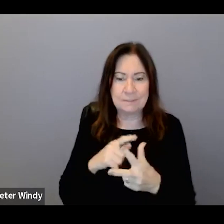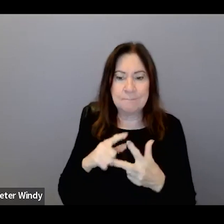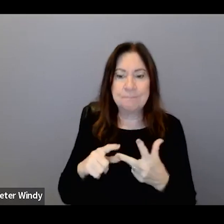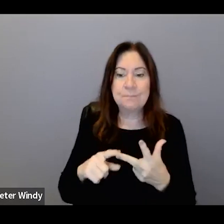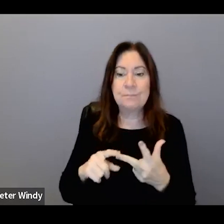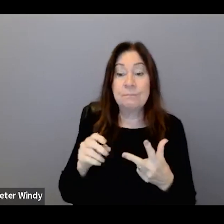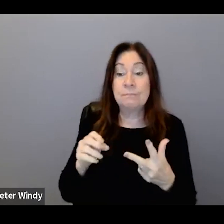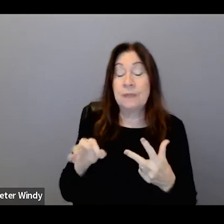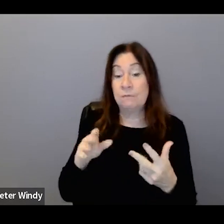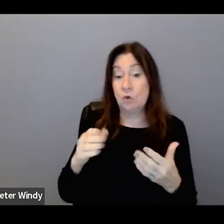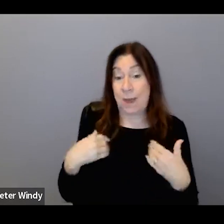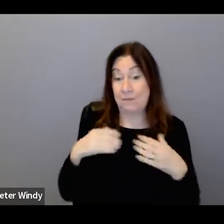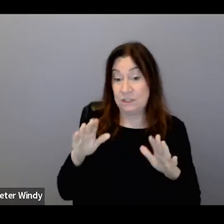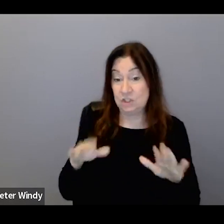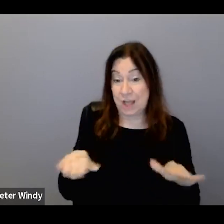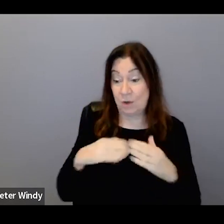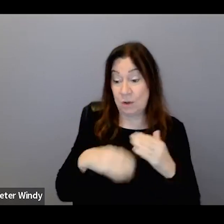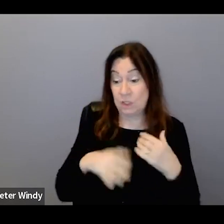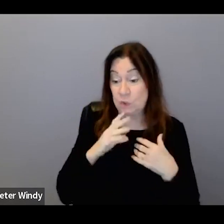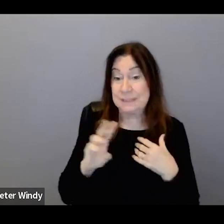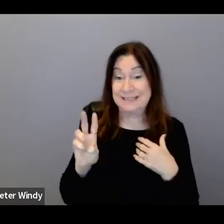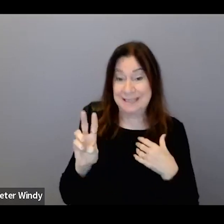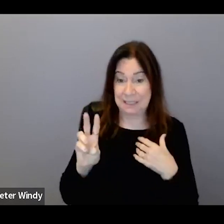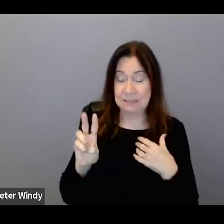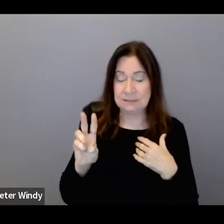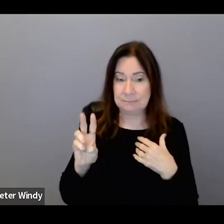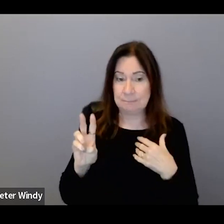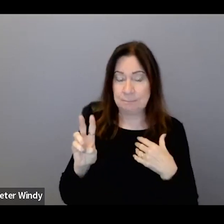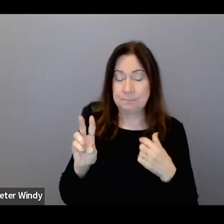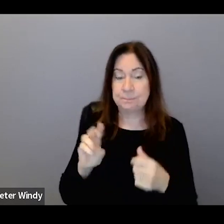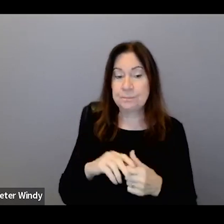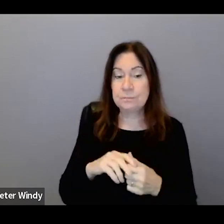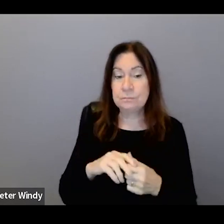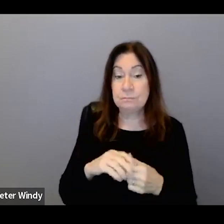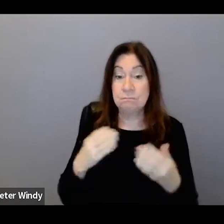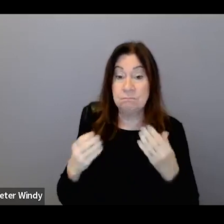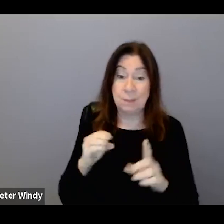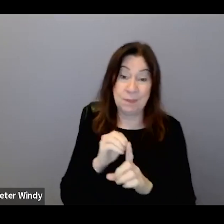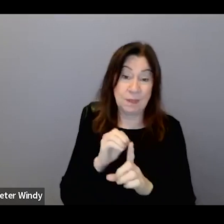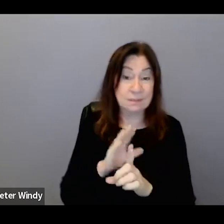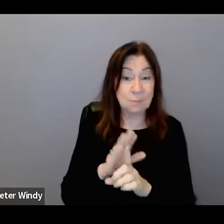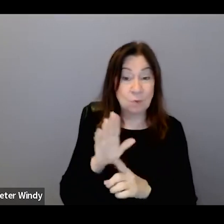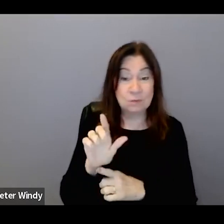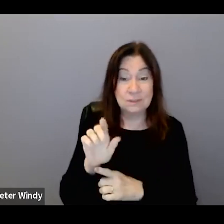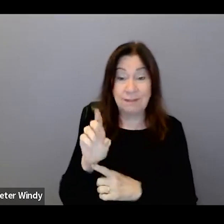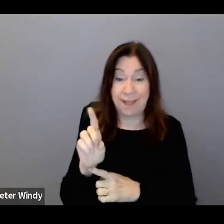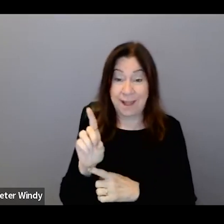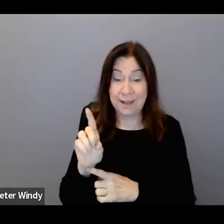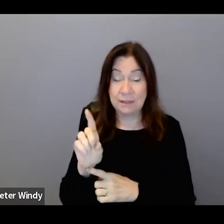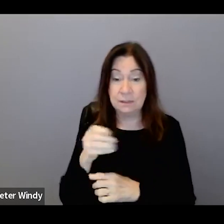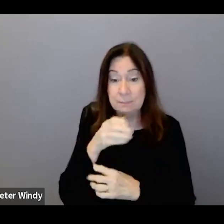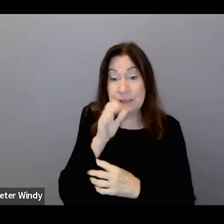you have a child under the age of 6 who may have been exposed to lead by